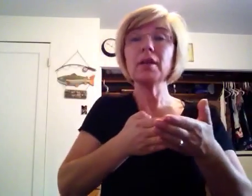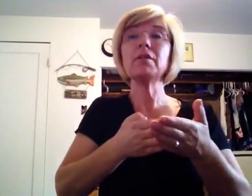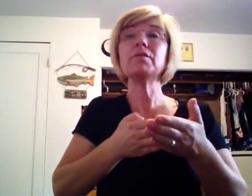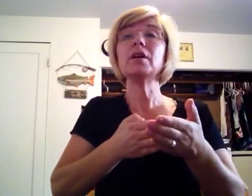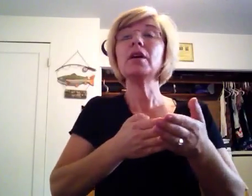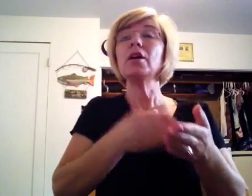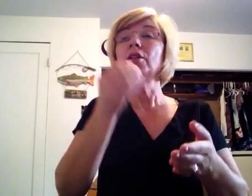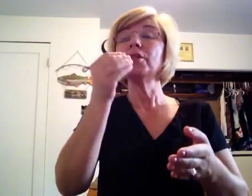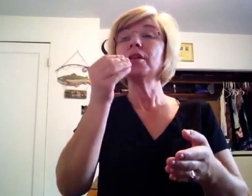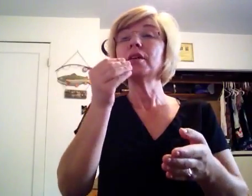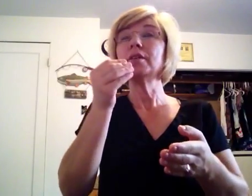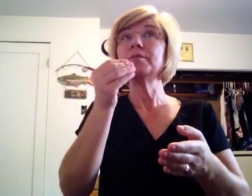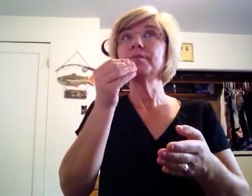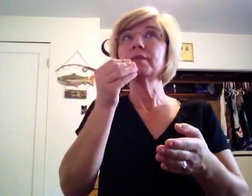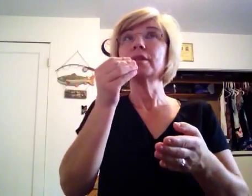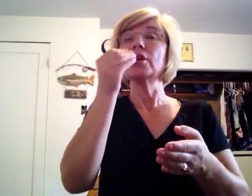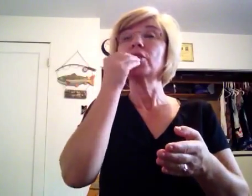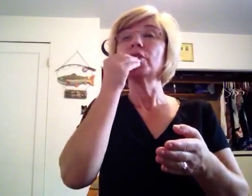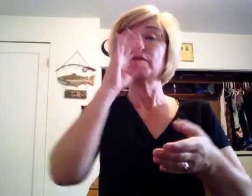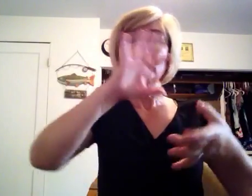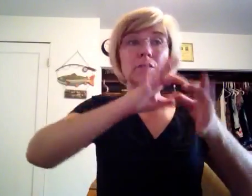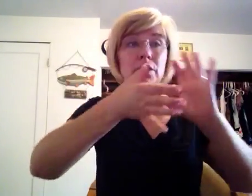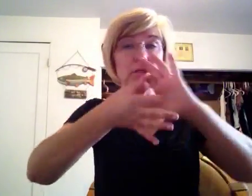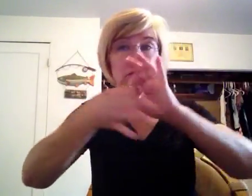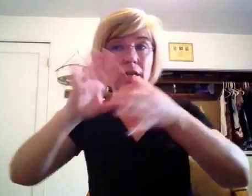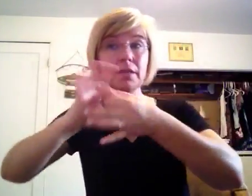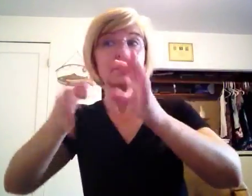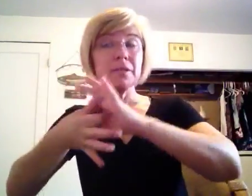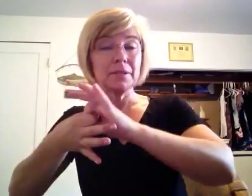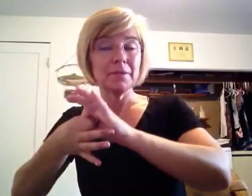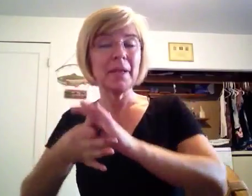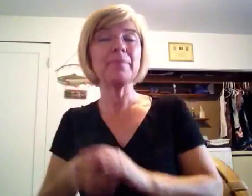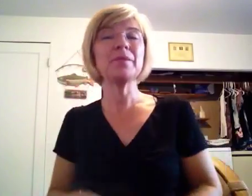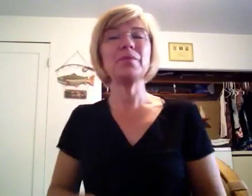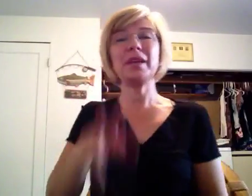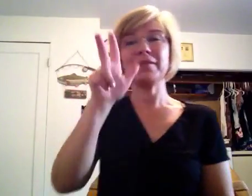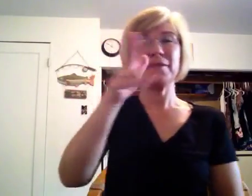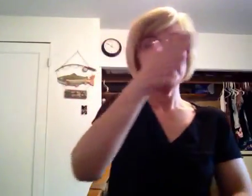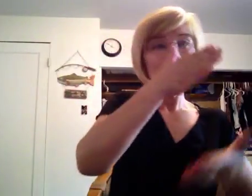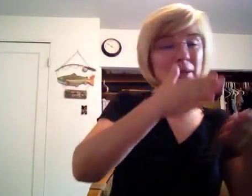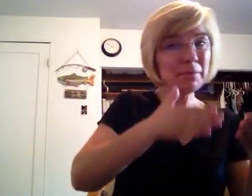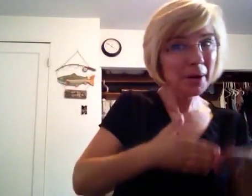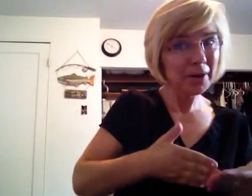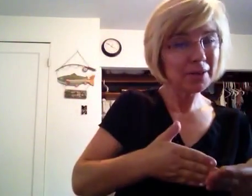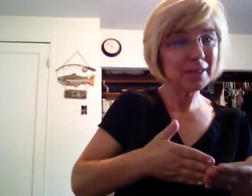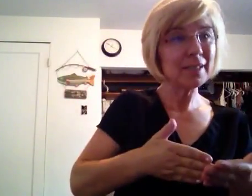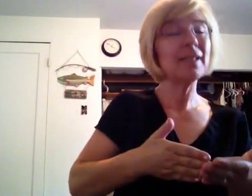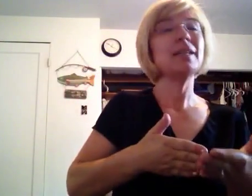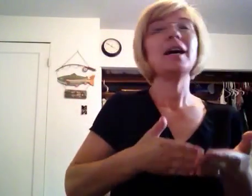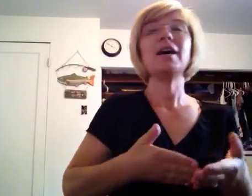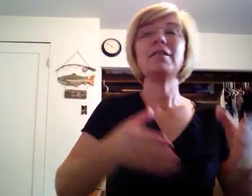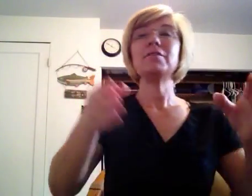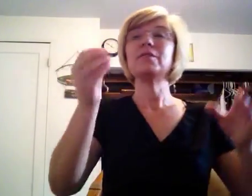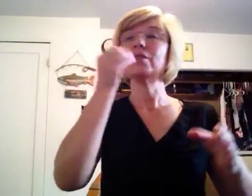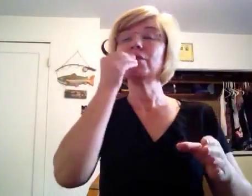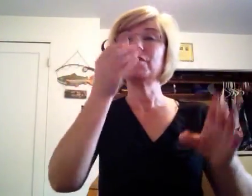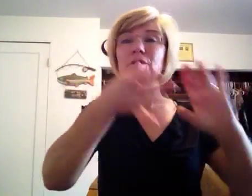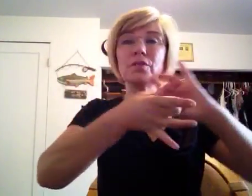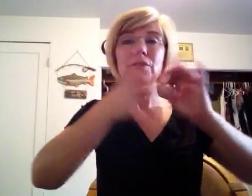as decomposers. In this lesson, we will go into detail about each of these parts and also go over a few examples of food